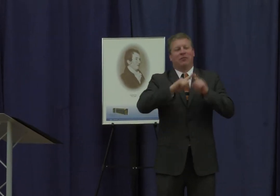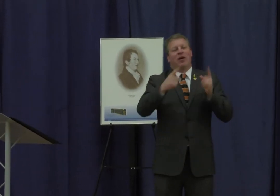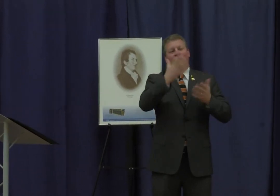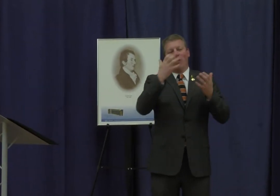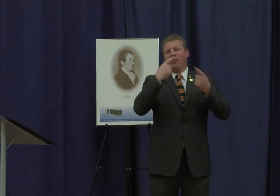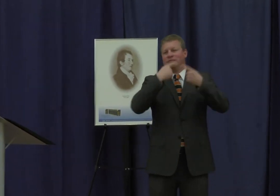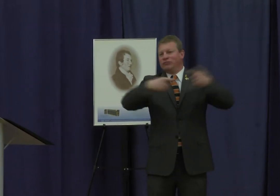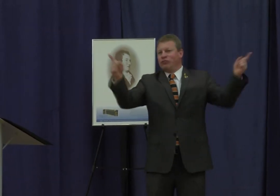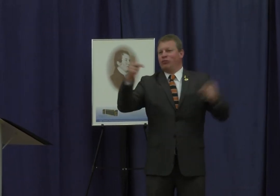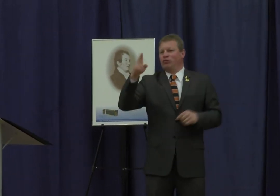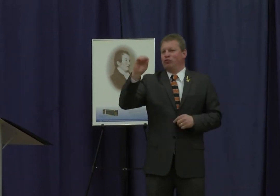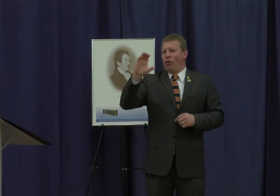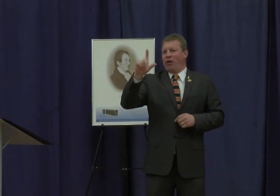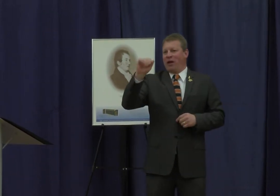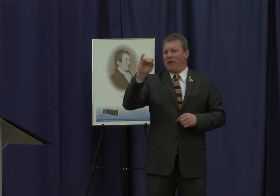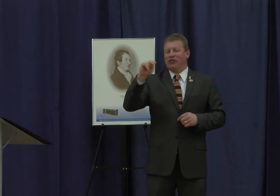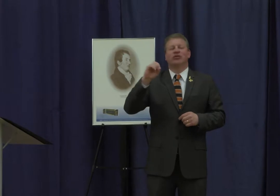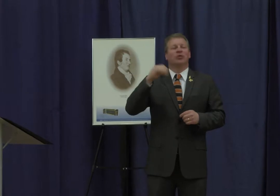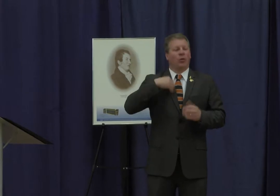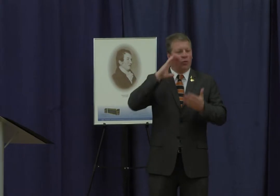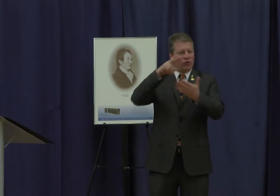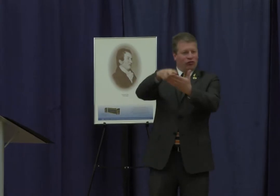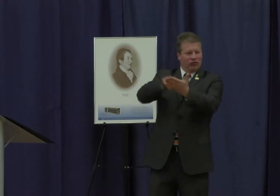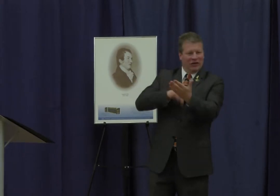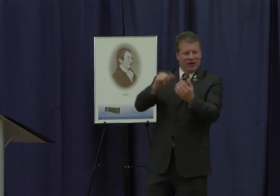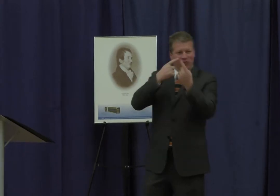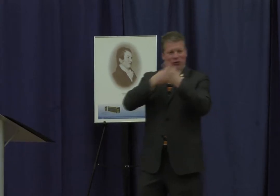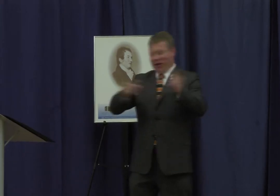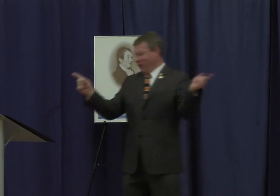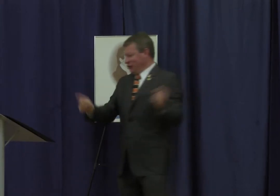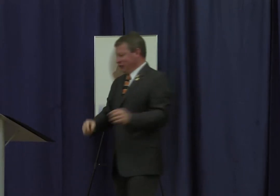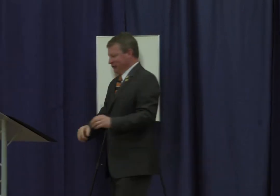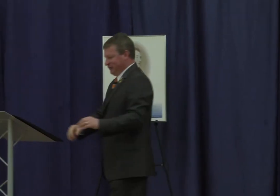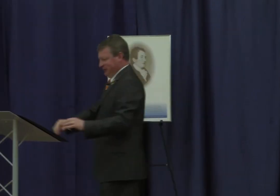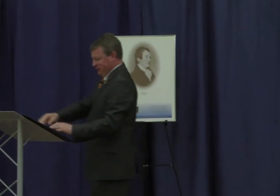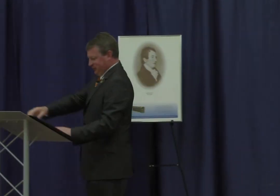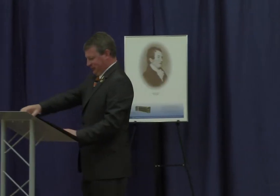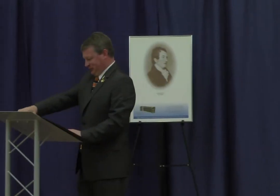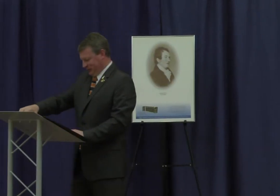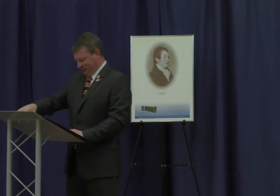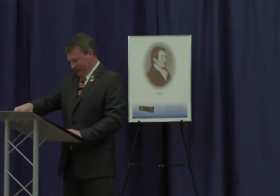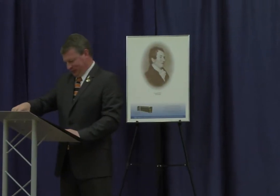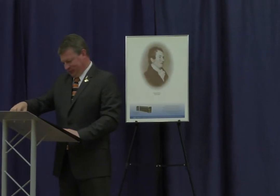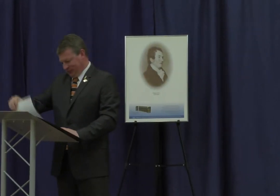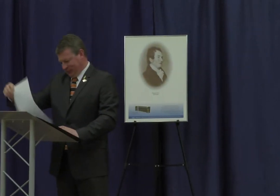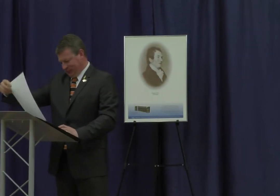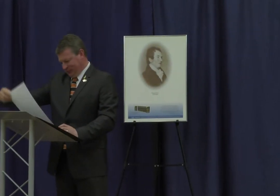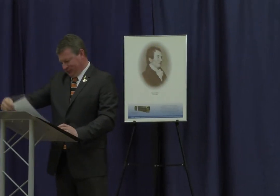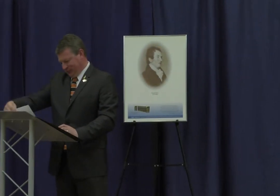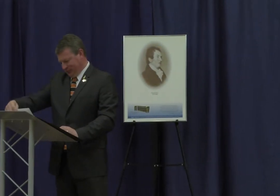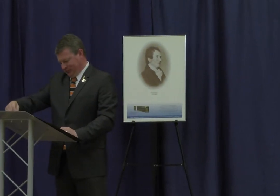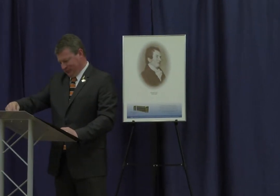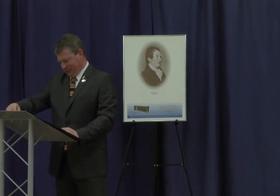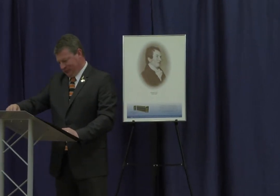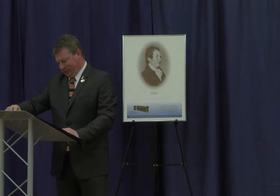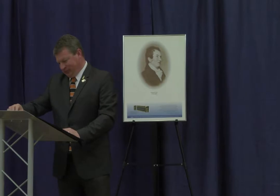come to give a proclamation. The mayor, Scott Slifka, was not able to be here this morning, but I will read